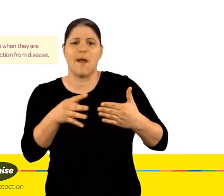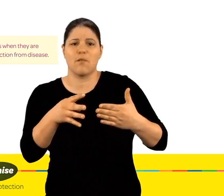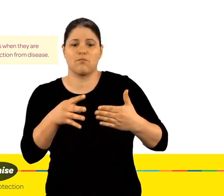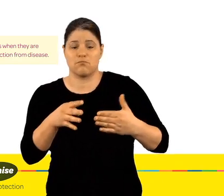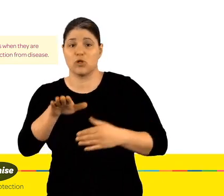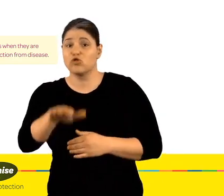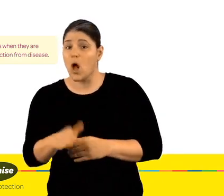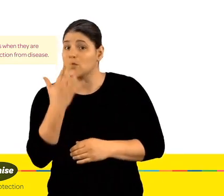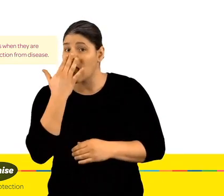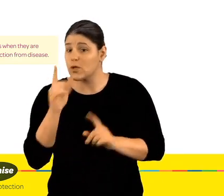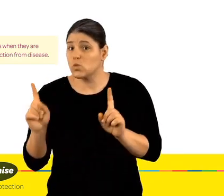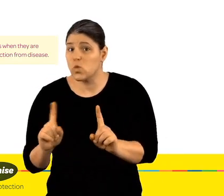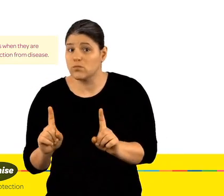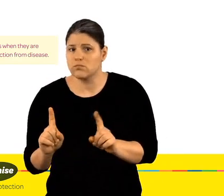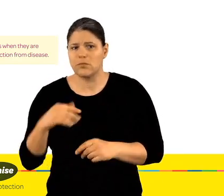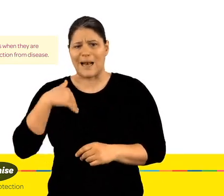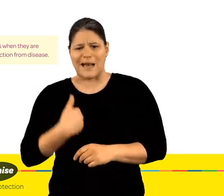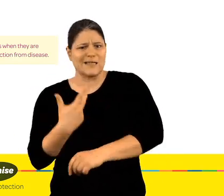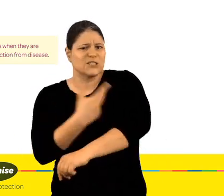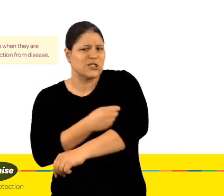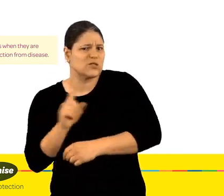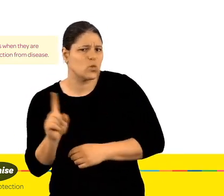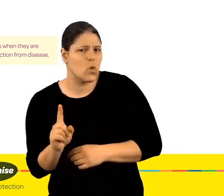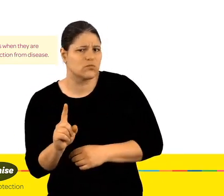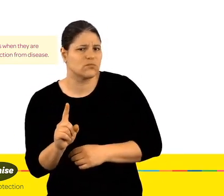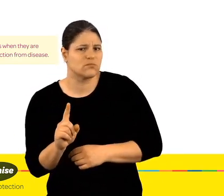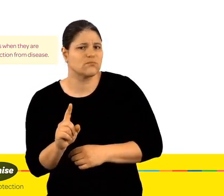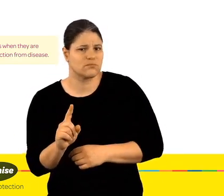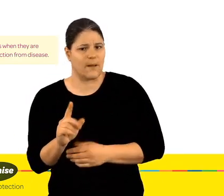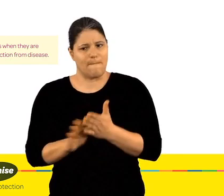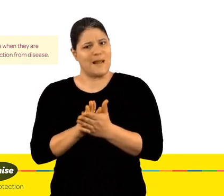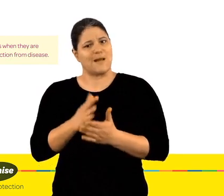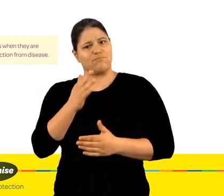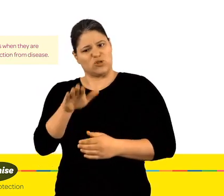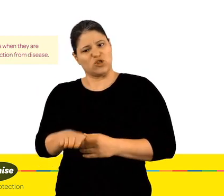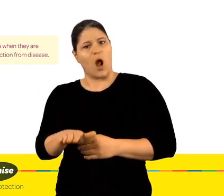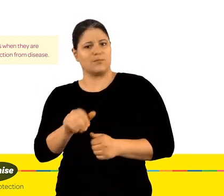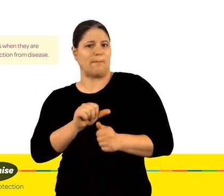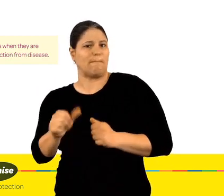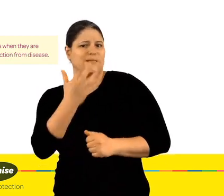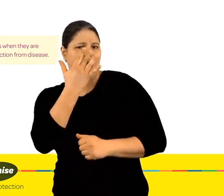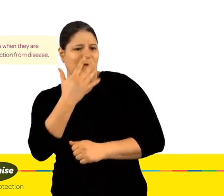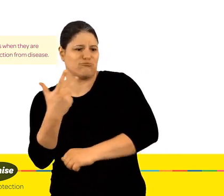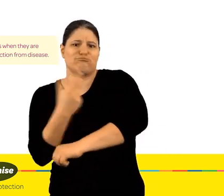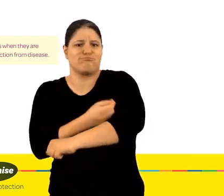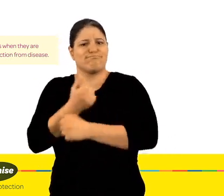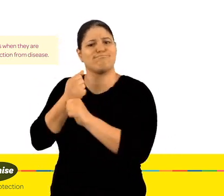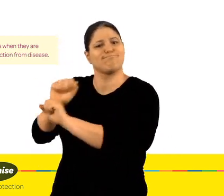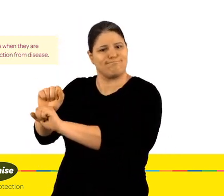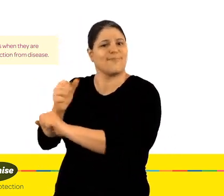Schedule is the timetable of recommended immunisations. It shows when your child should have each immunisation to get the